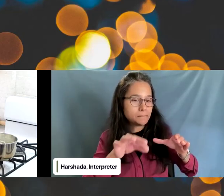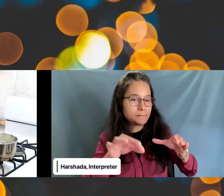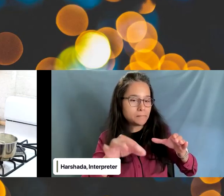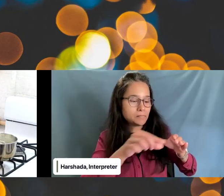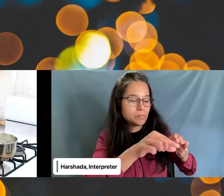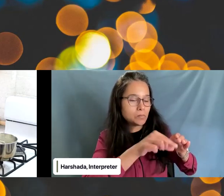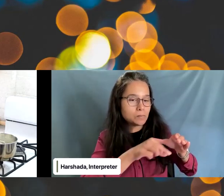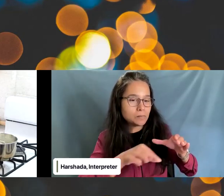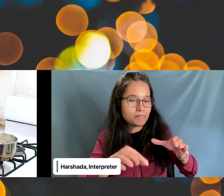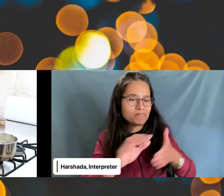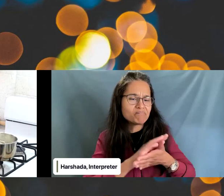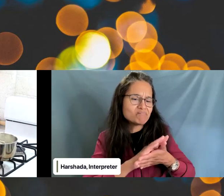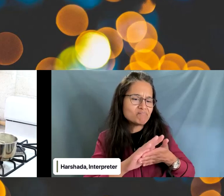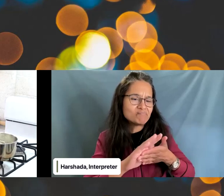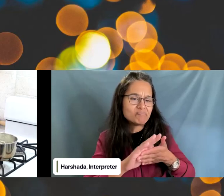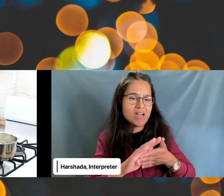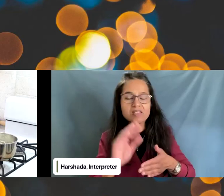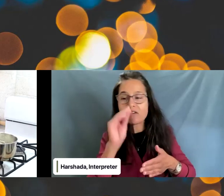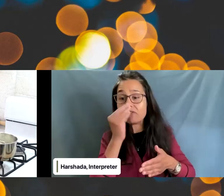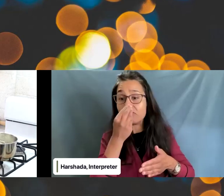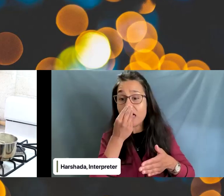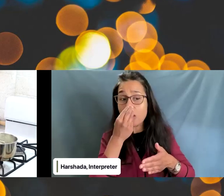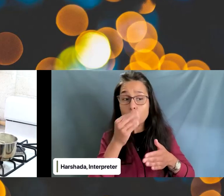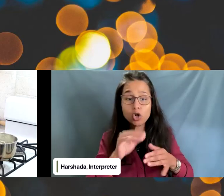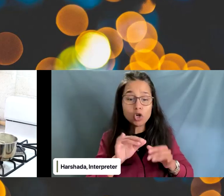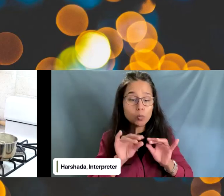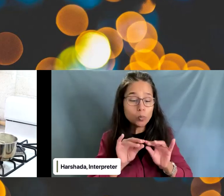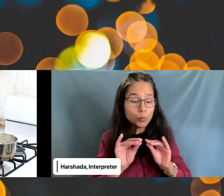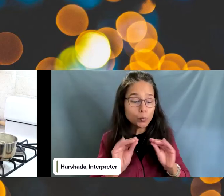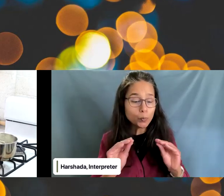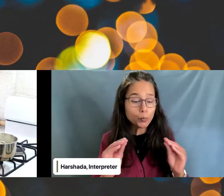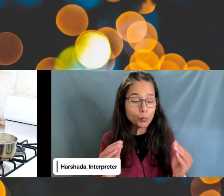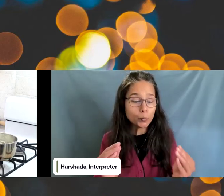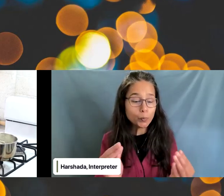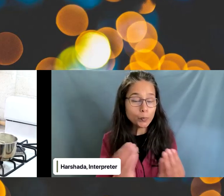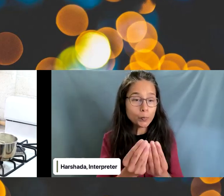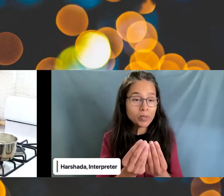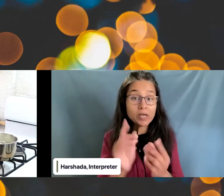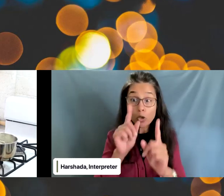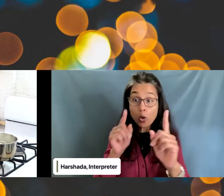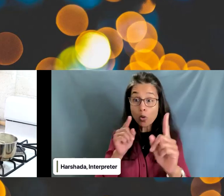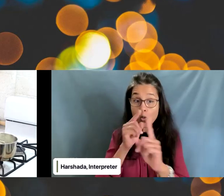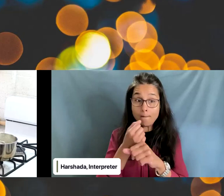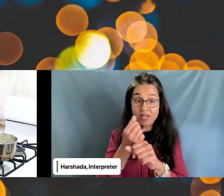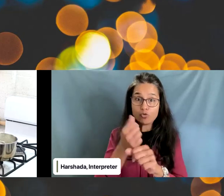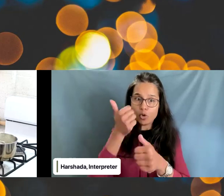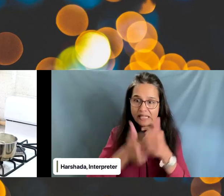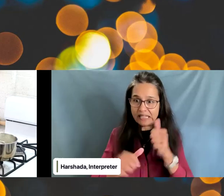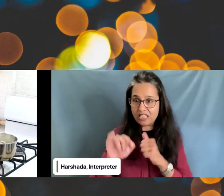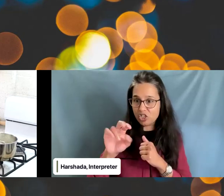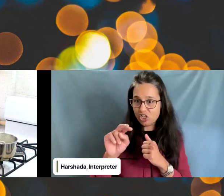nice floral pattern. The goal is to make sure every inch of the bottom of the